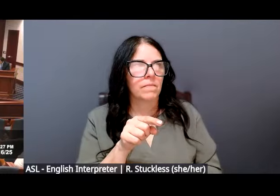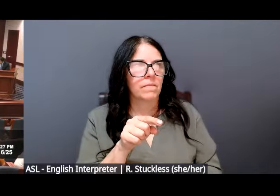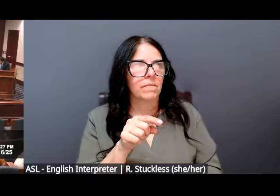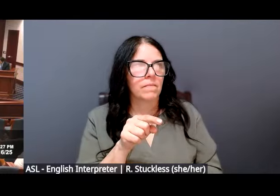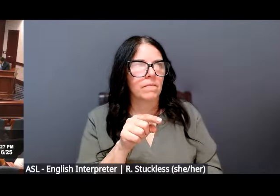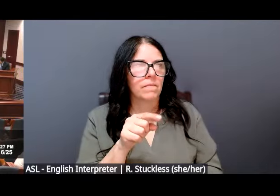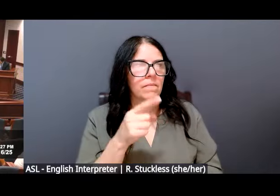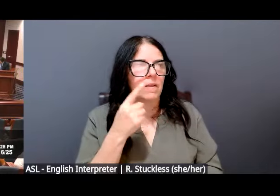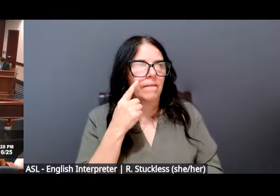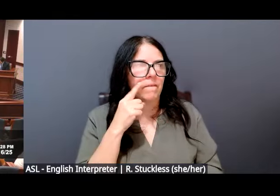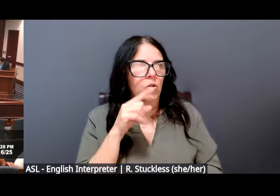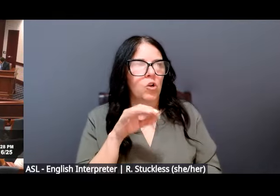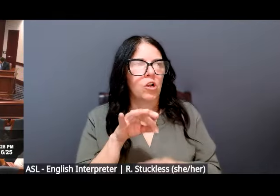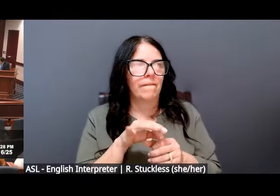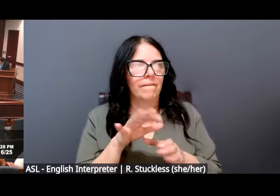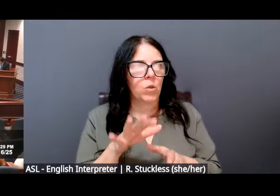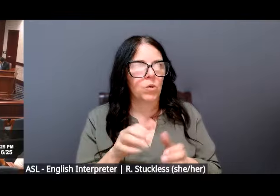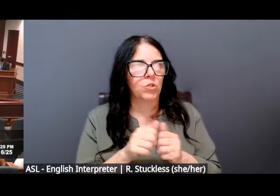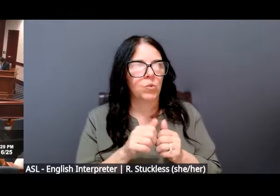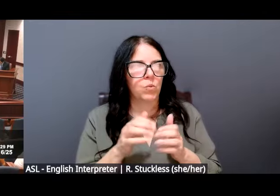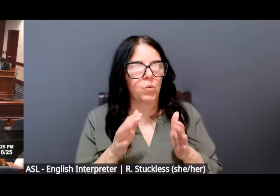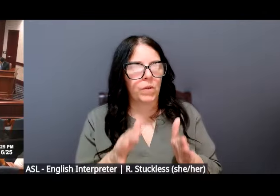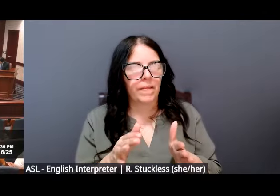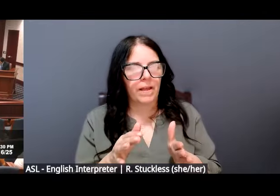voters without photo ID. Oh, I see. Okay.